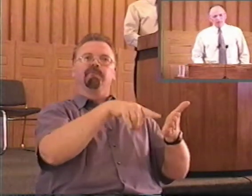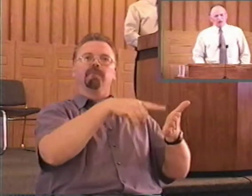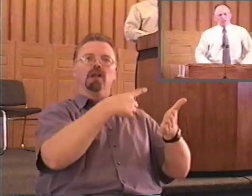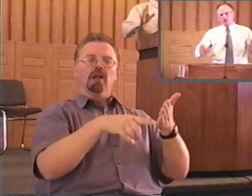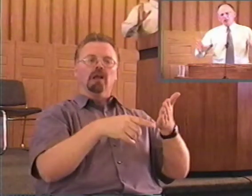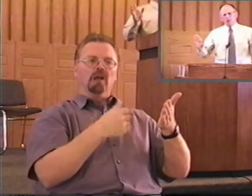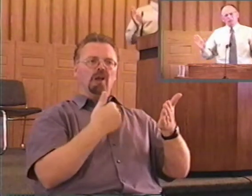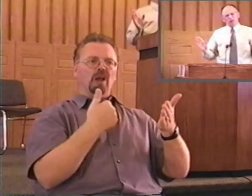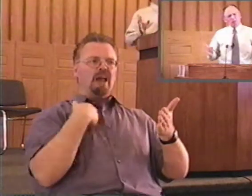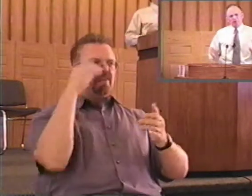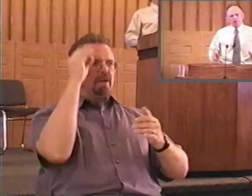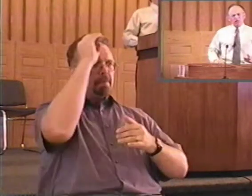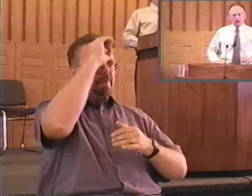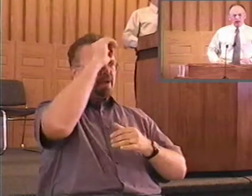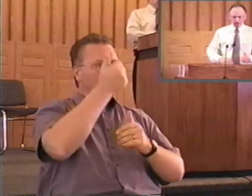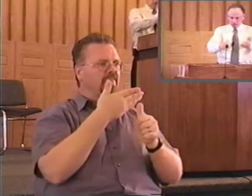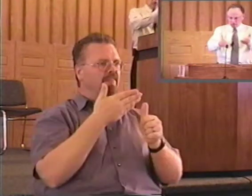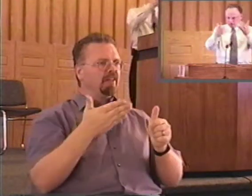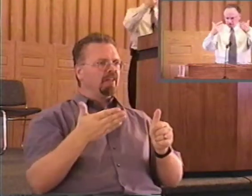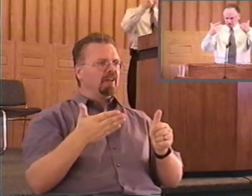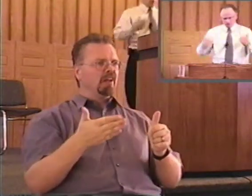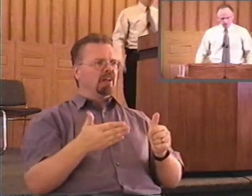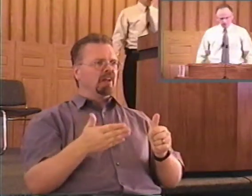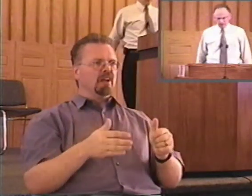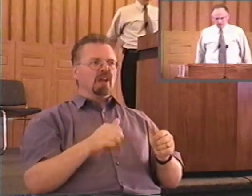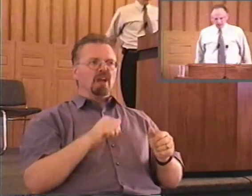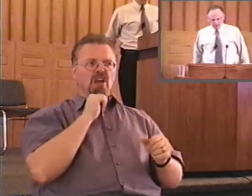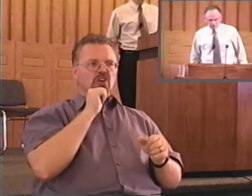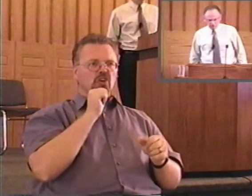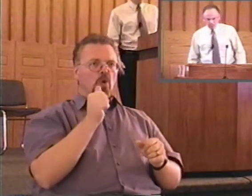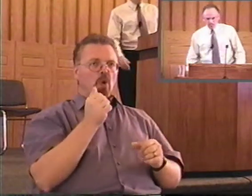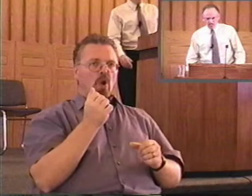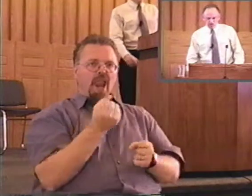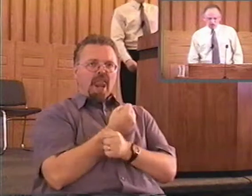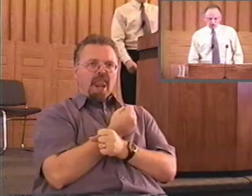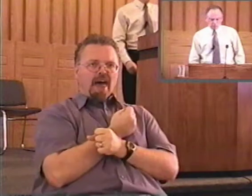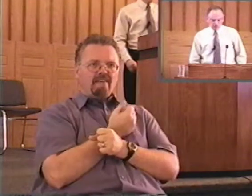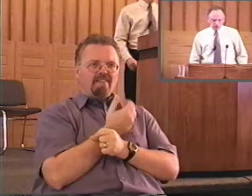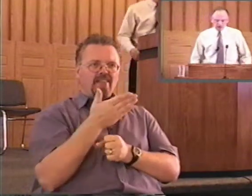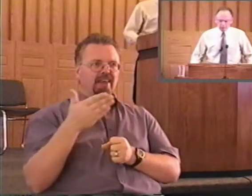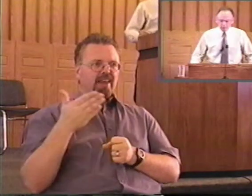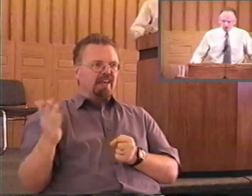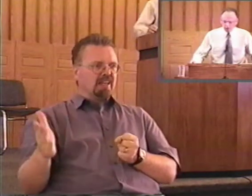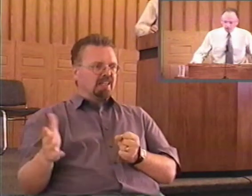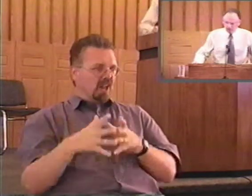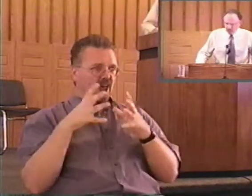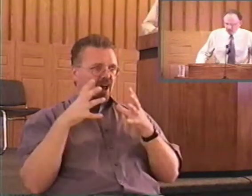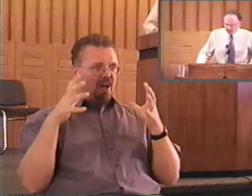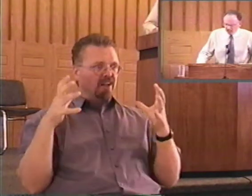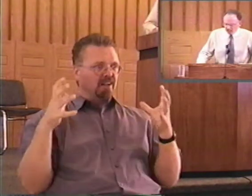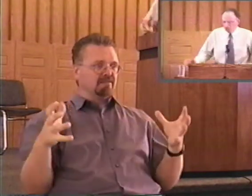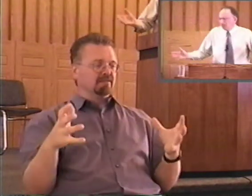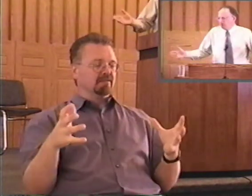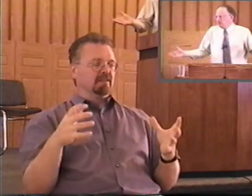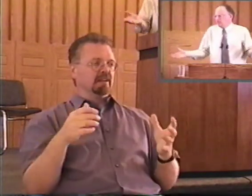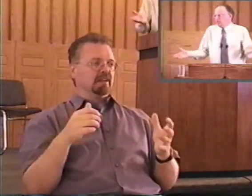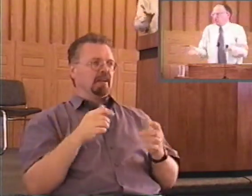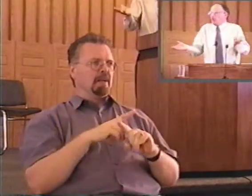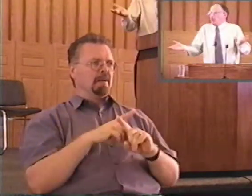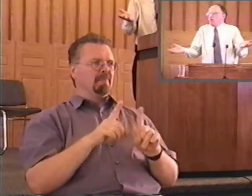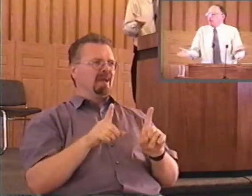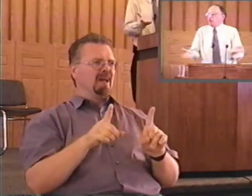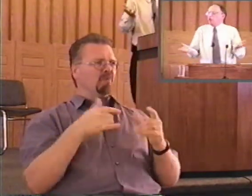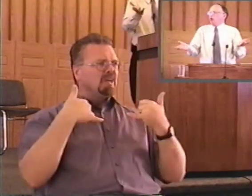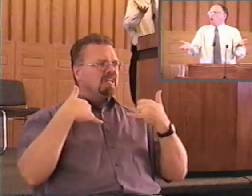everything. The Bible says, beware of covetousness, which we're going to get to in this Luke chapter 12. And yet